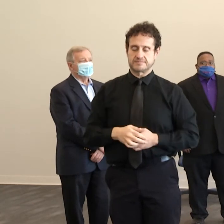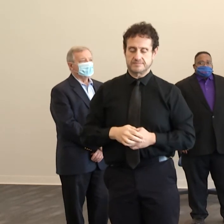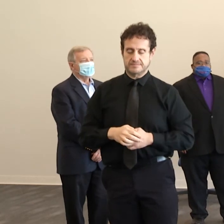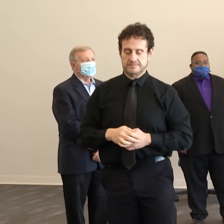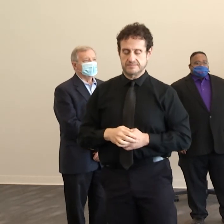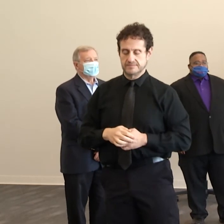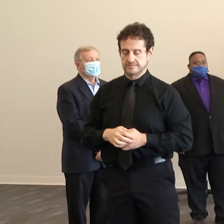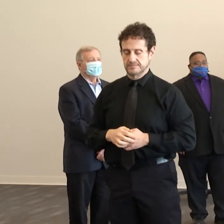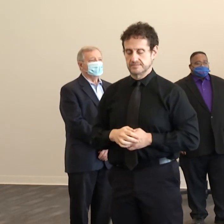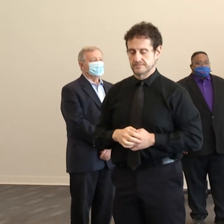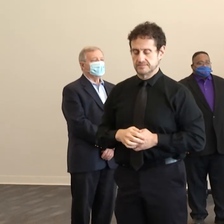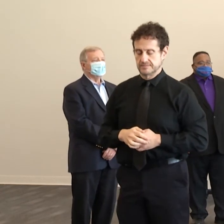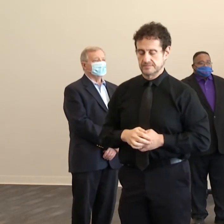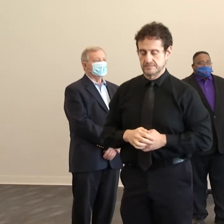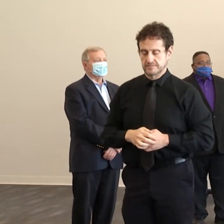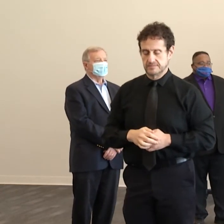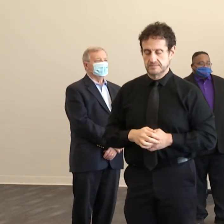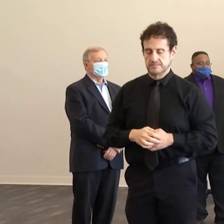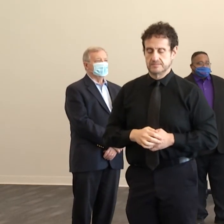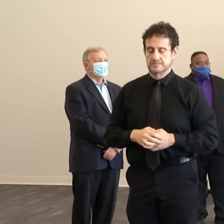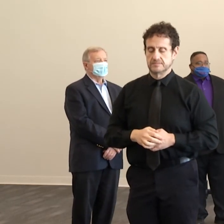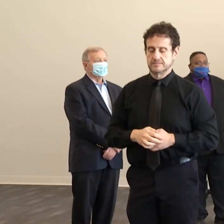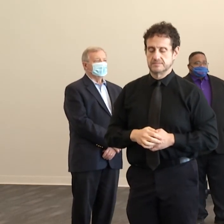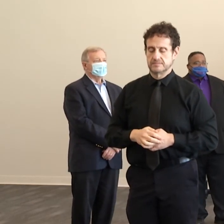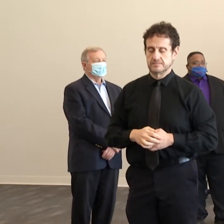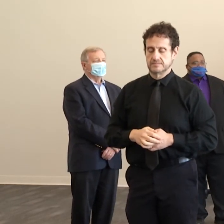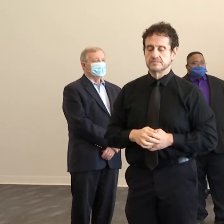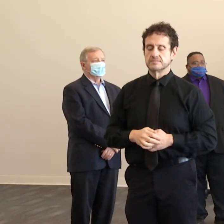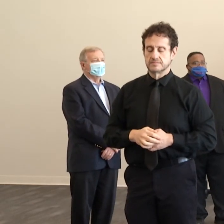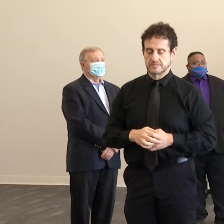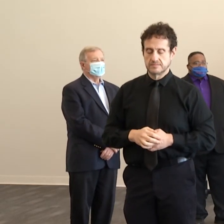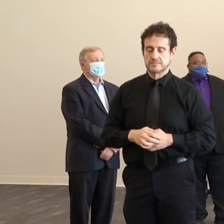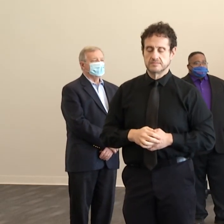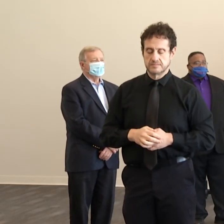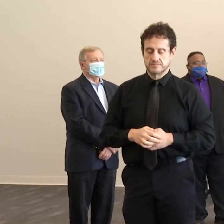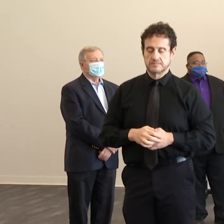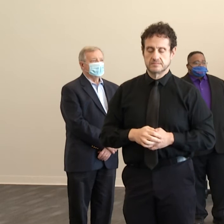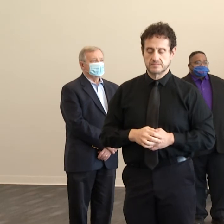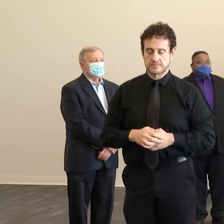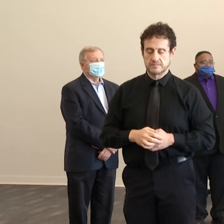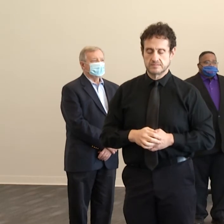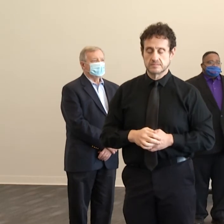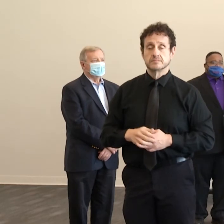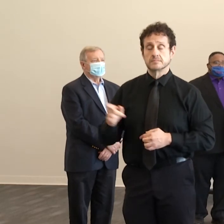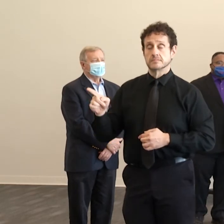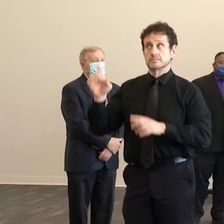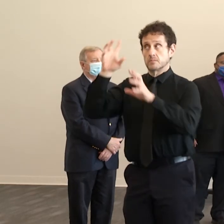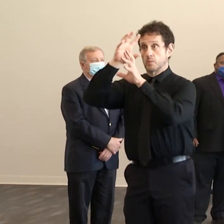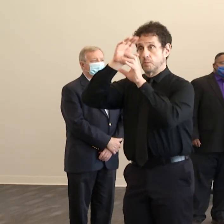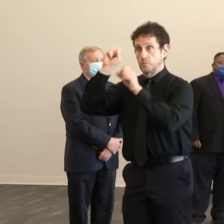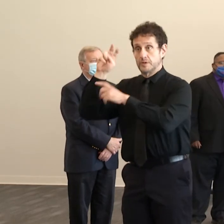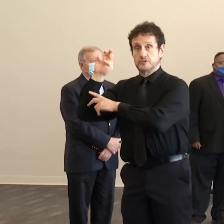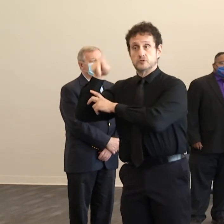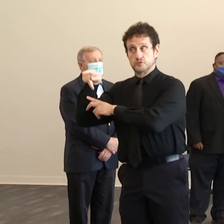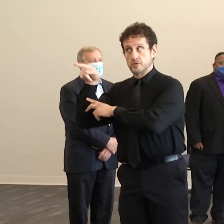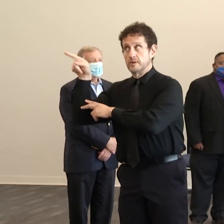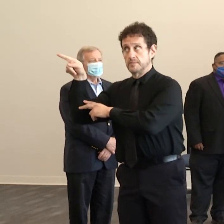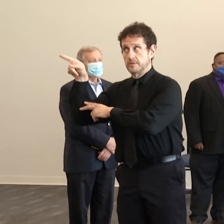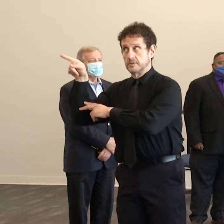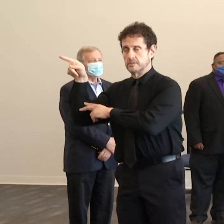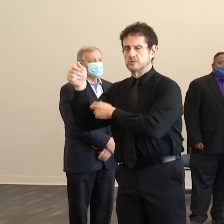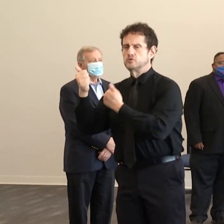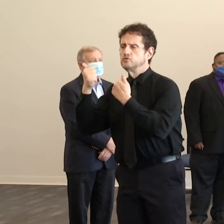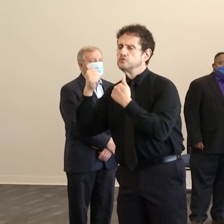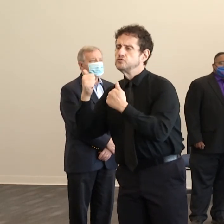unintended consequences of his attempt and the Trump administration attempt